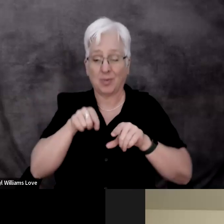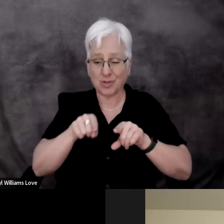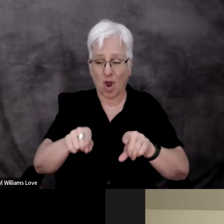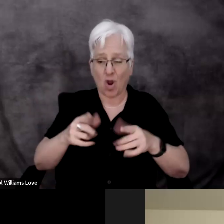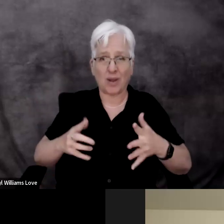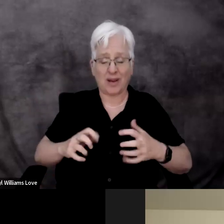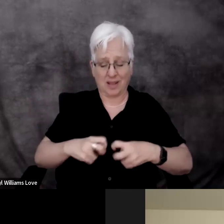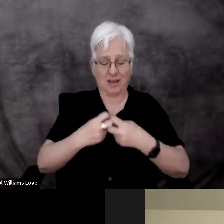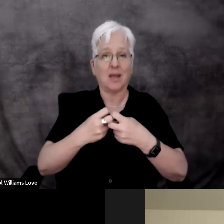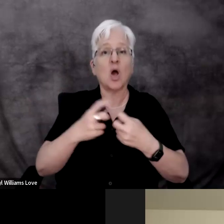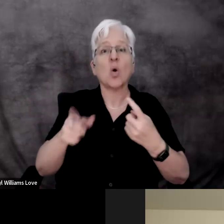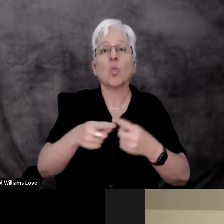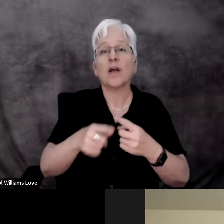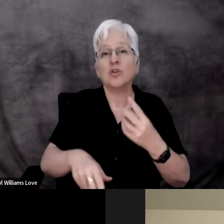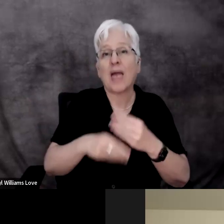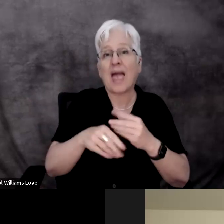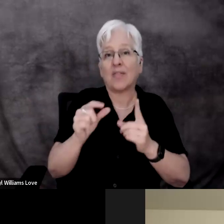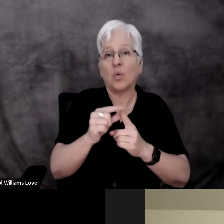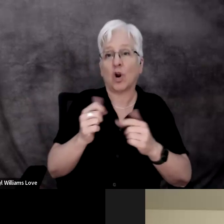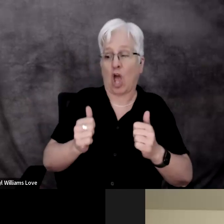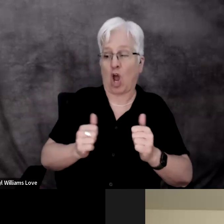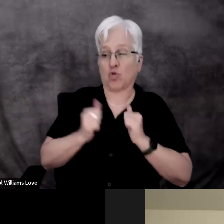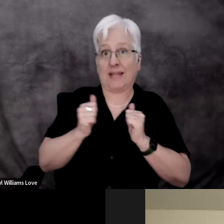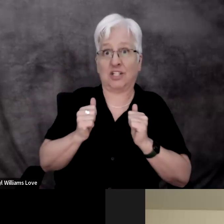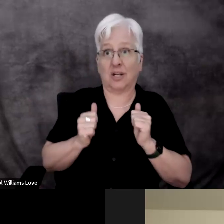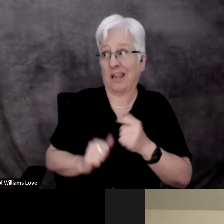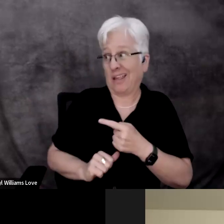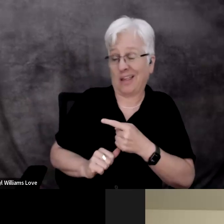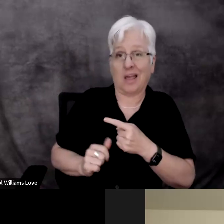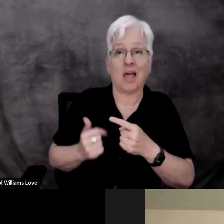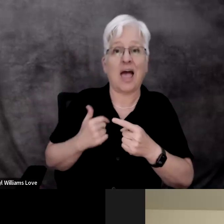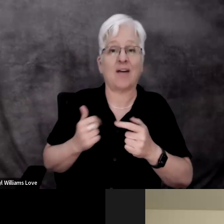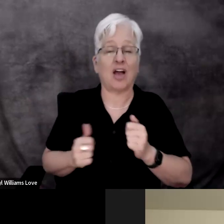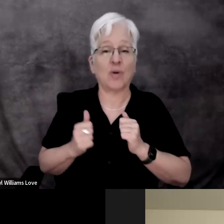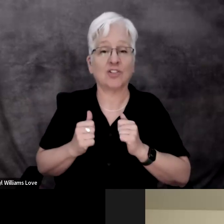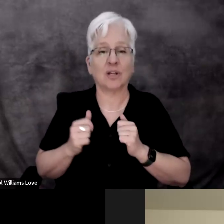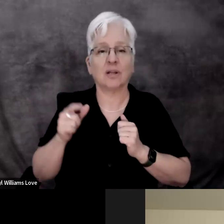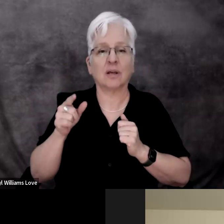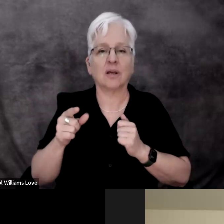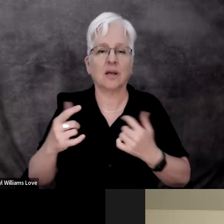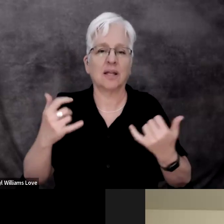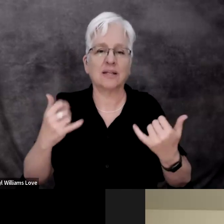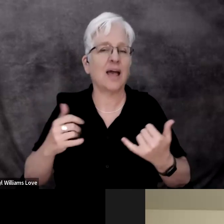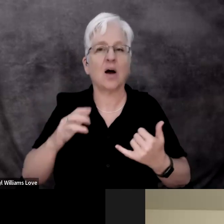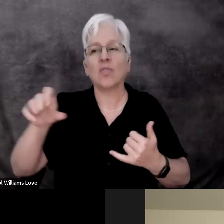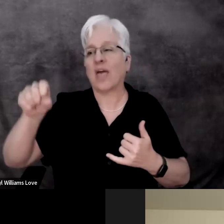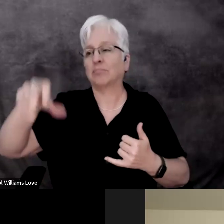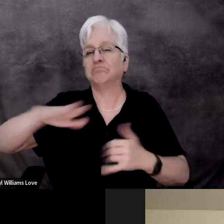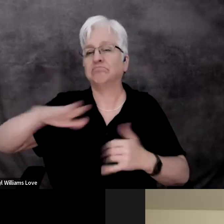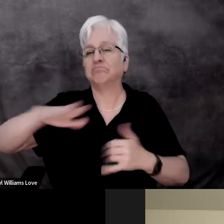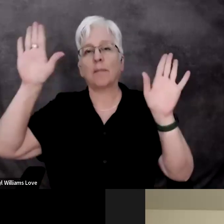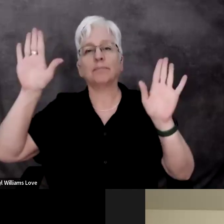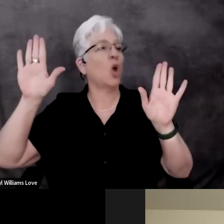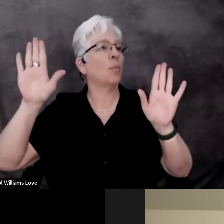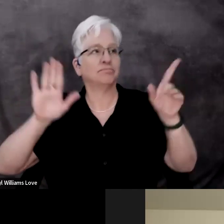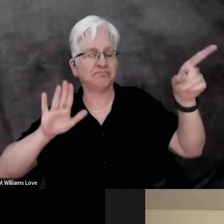is mentioned, that person has made aggressive acts, they're like, no, can't help. You guys have to call 911. And then sometimes